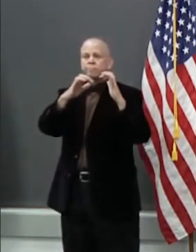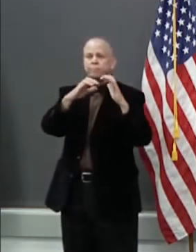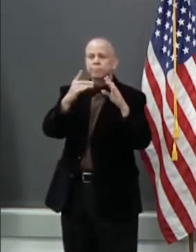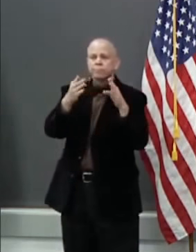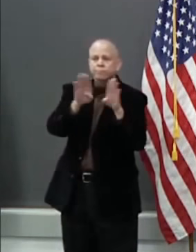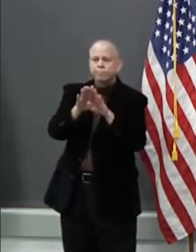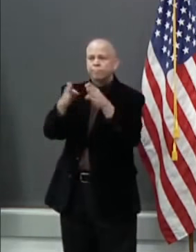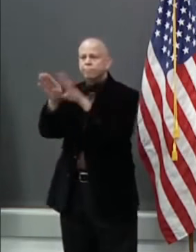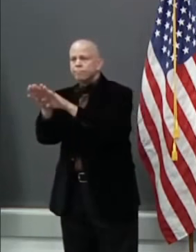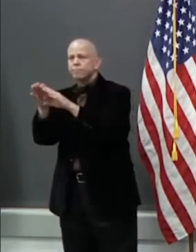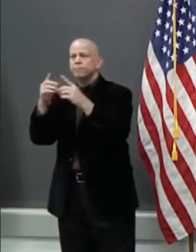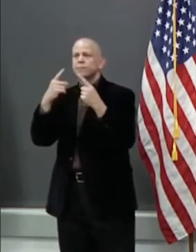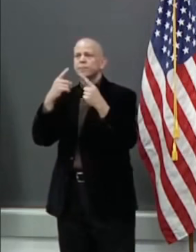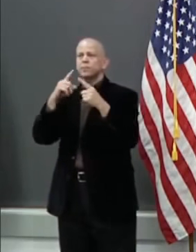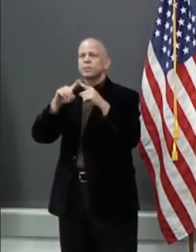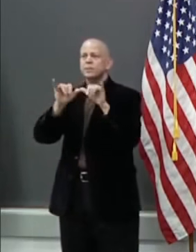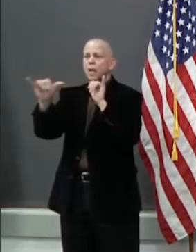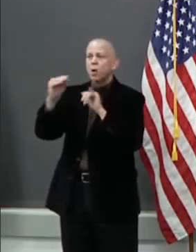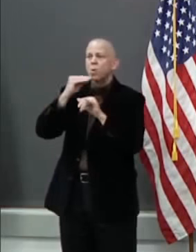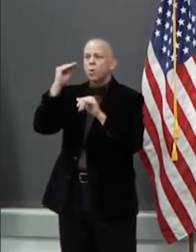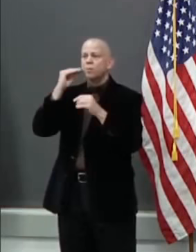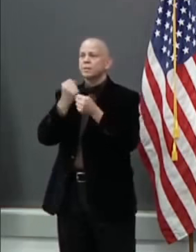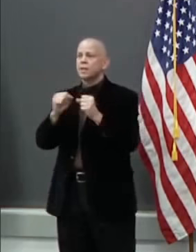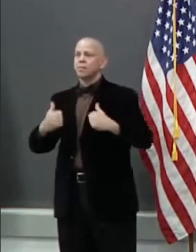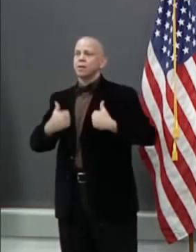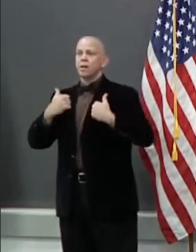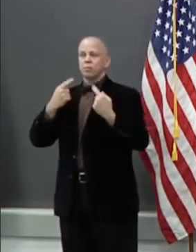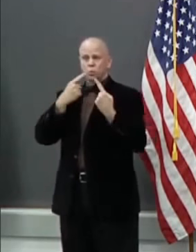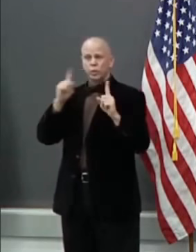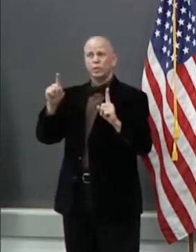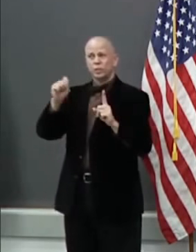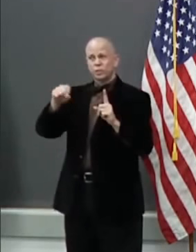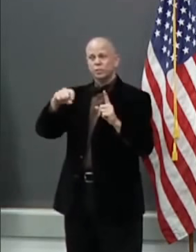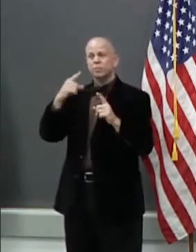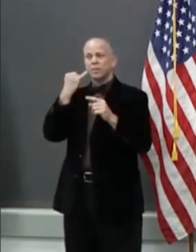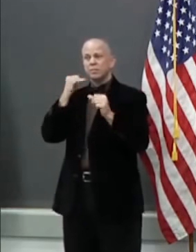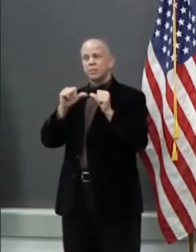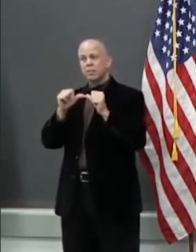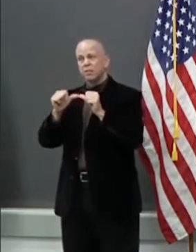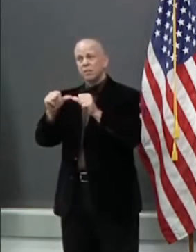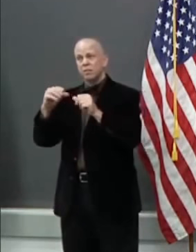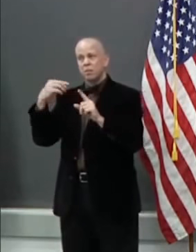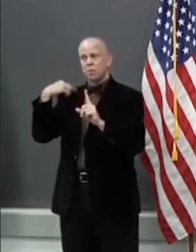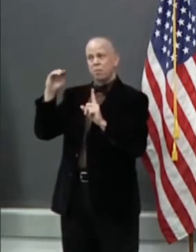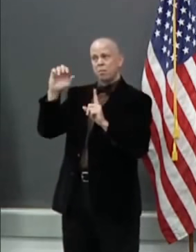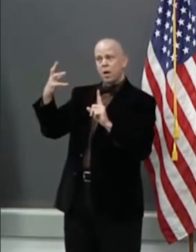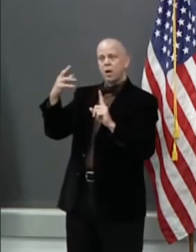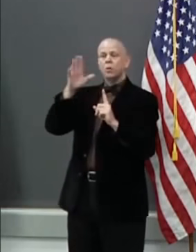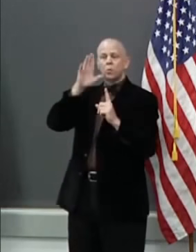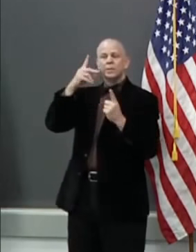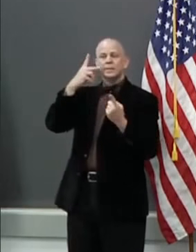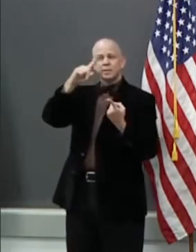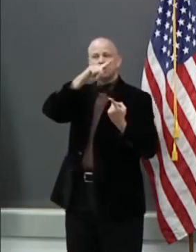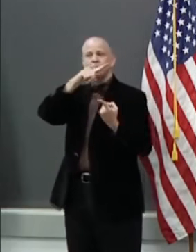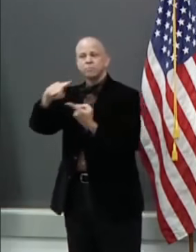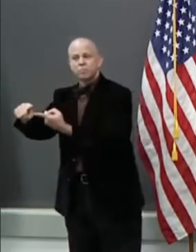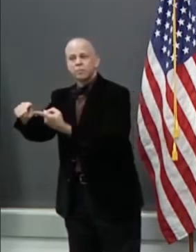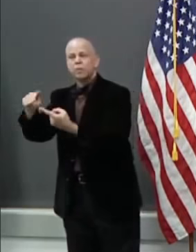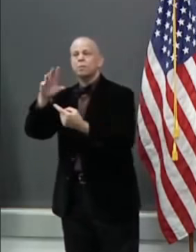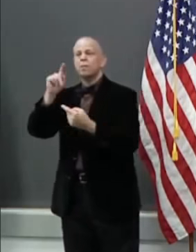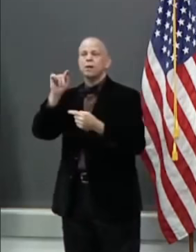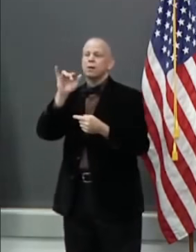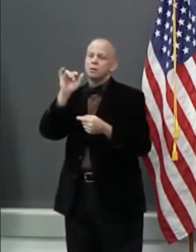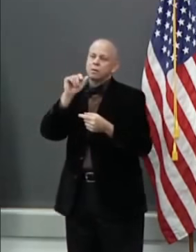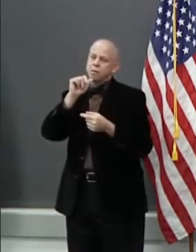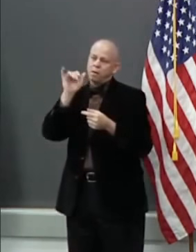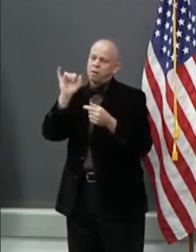had that in place, continued from March, we would see significantly less cases now. But that is not a sustainable solution. So we need to